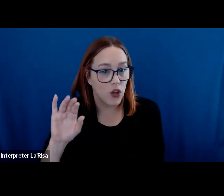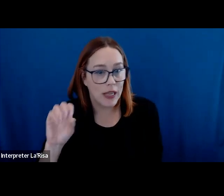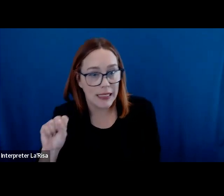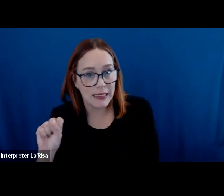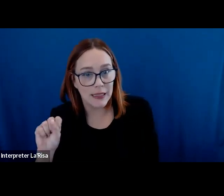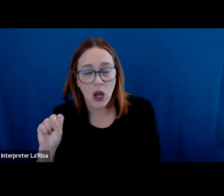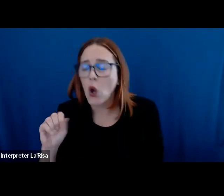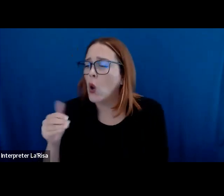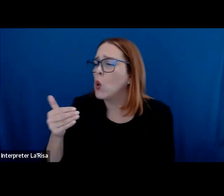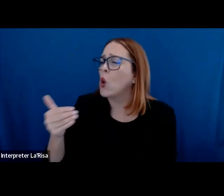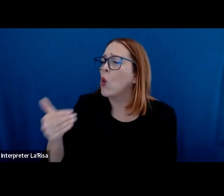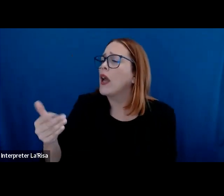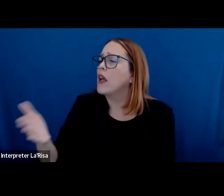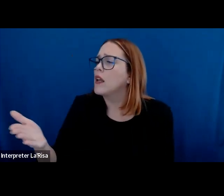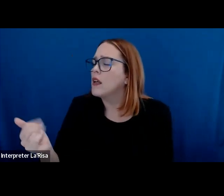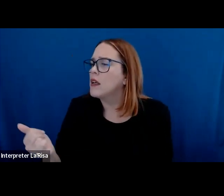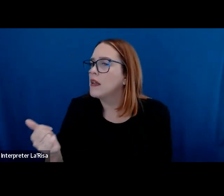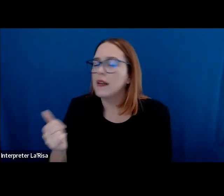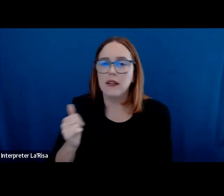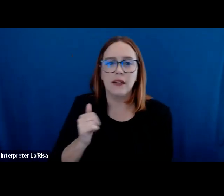It's Beth. And